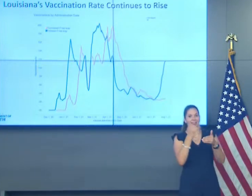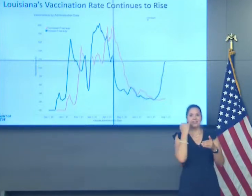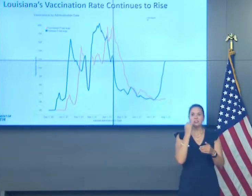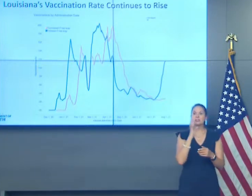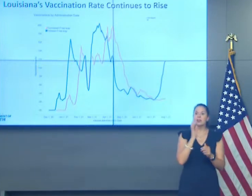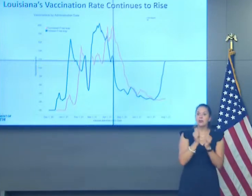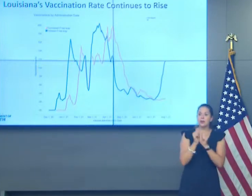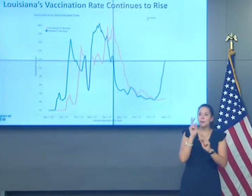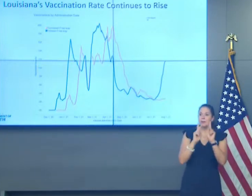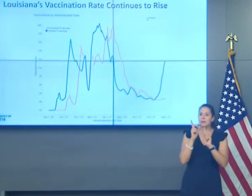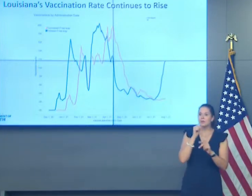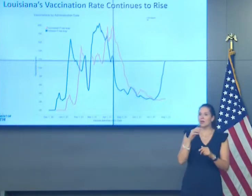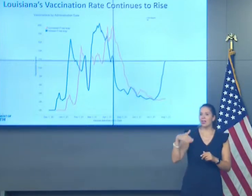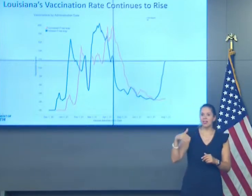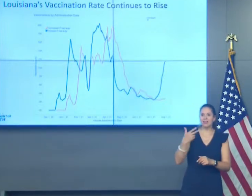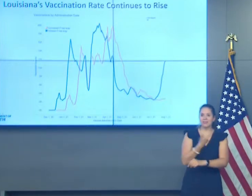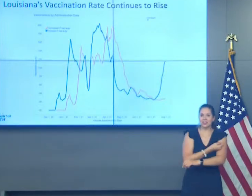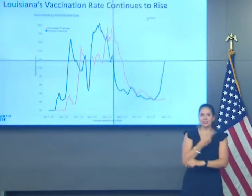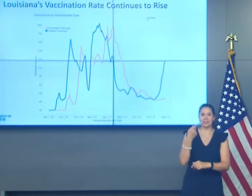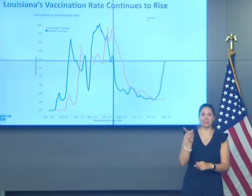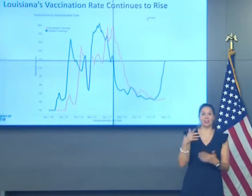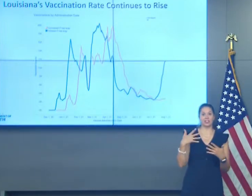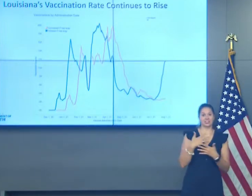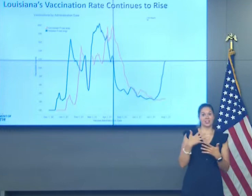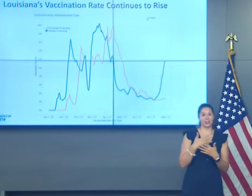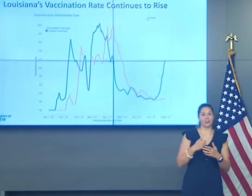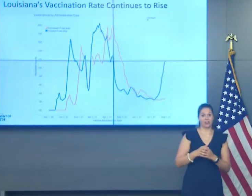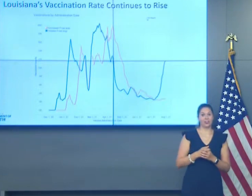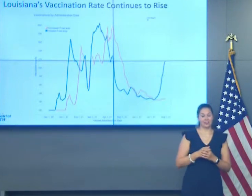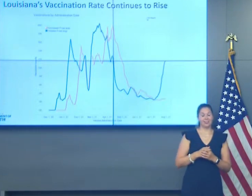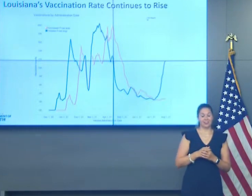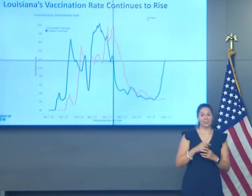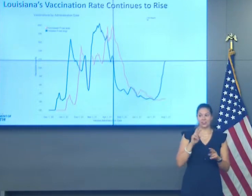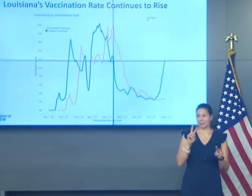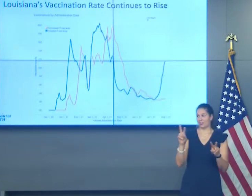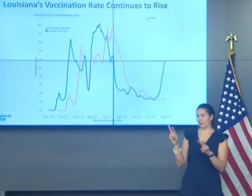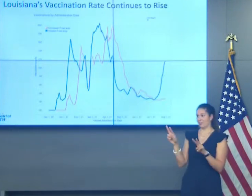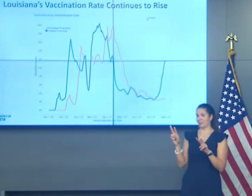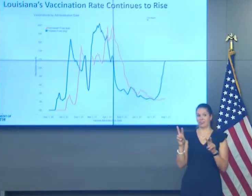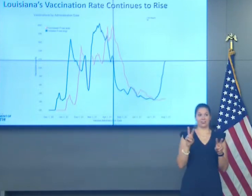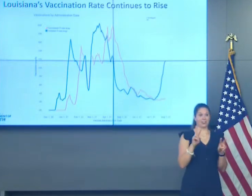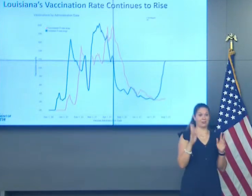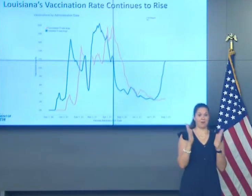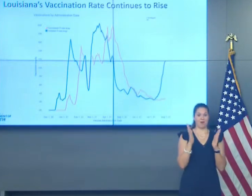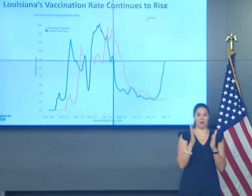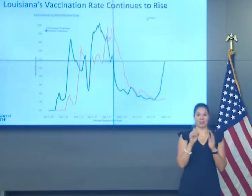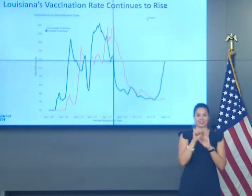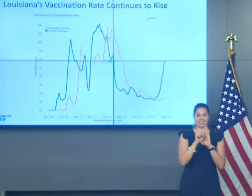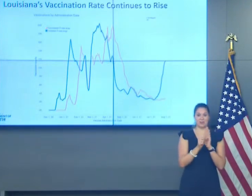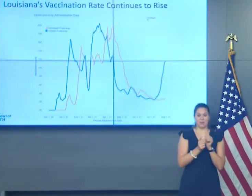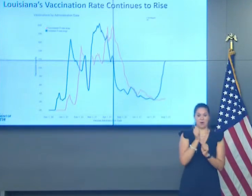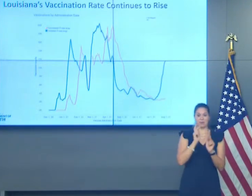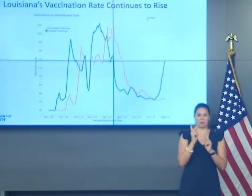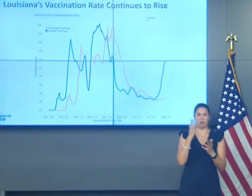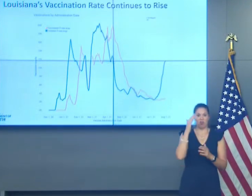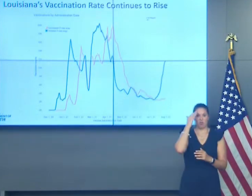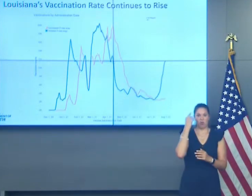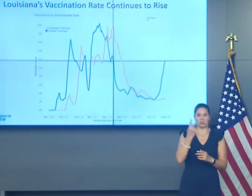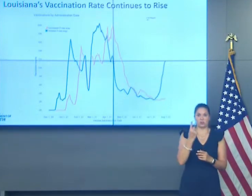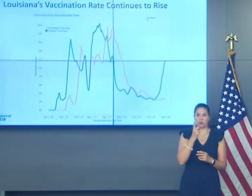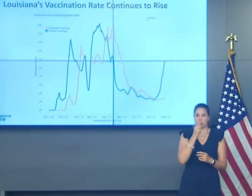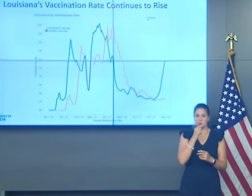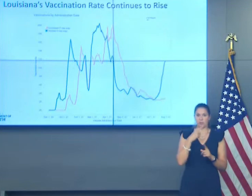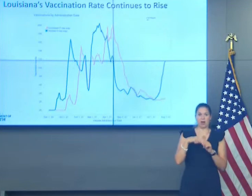not yet been vaccinated, they're scared. You look around, and in a small state like this, most people know someone who's positive or sick right